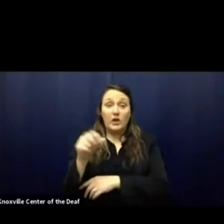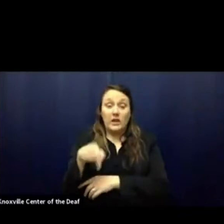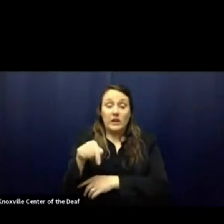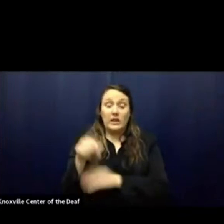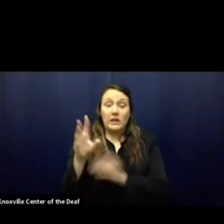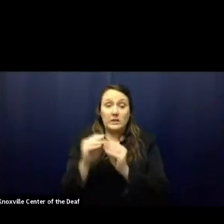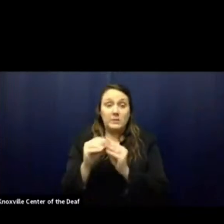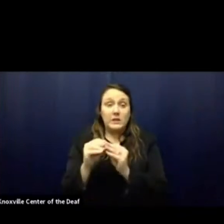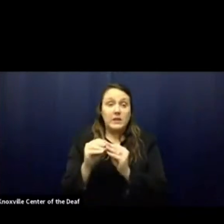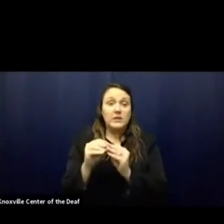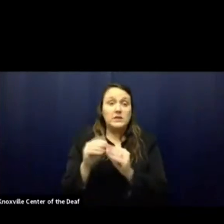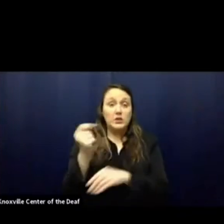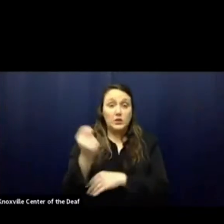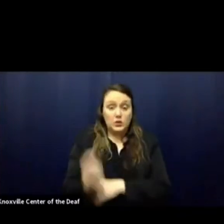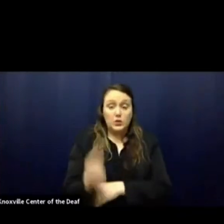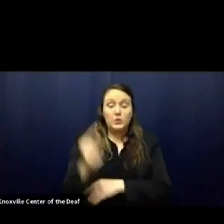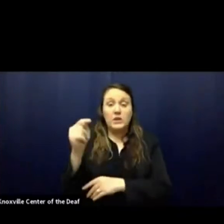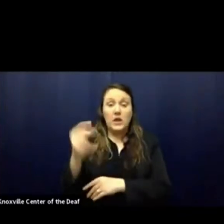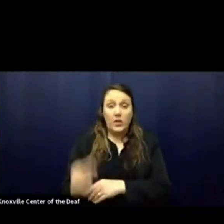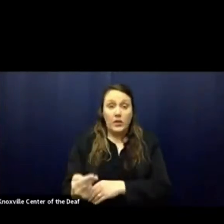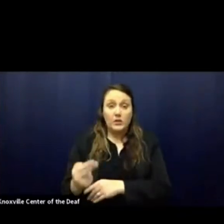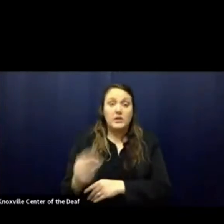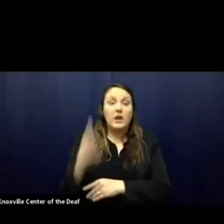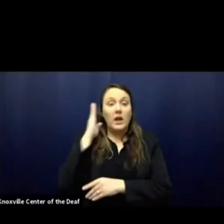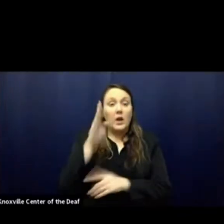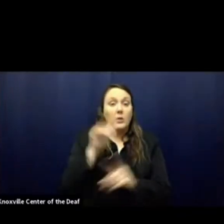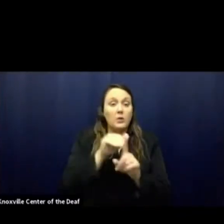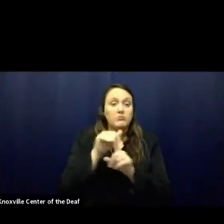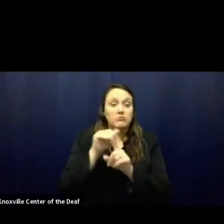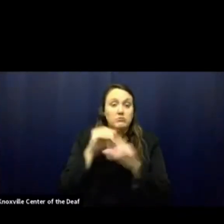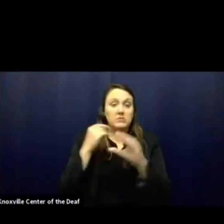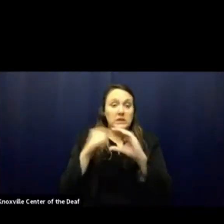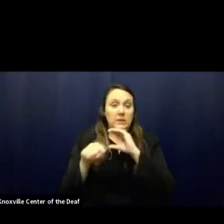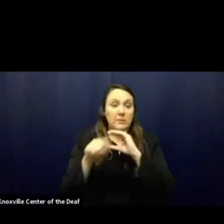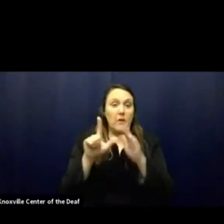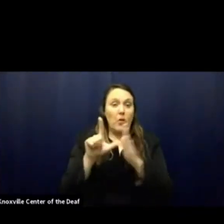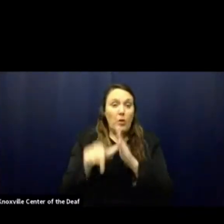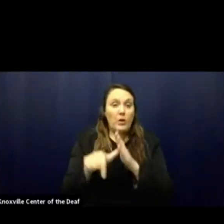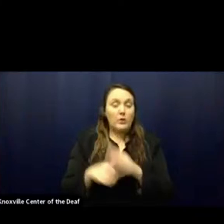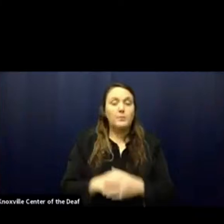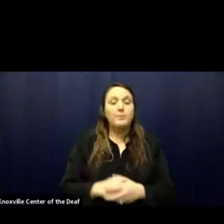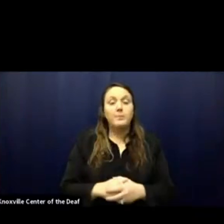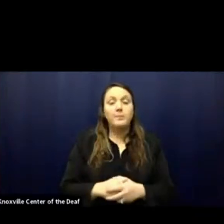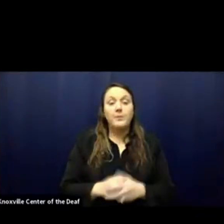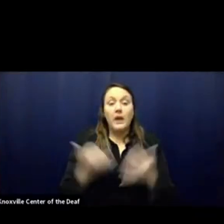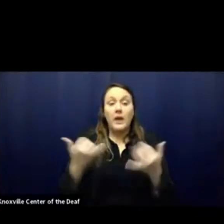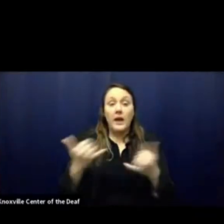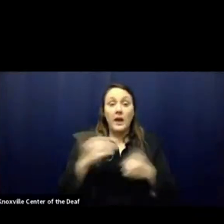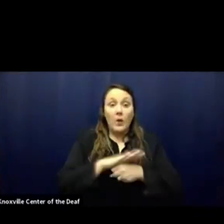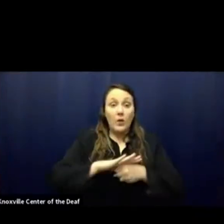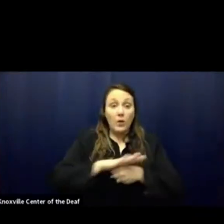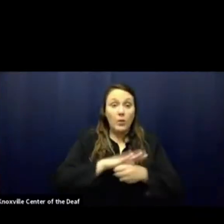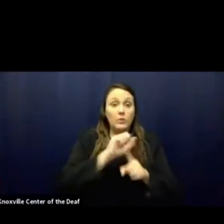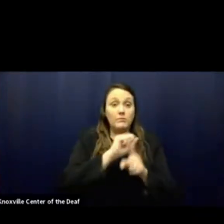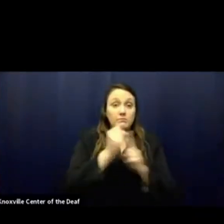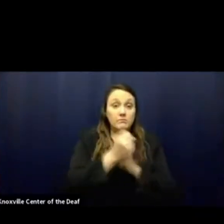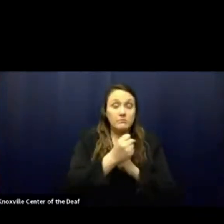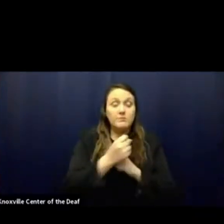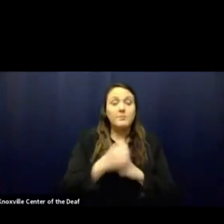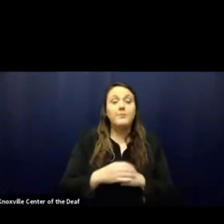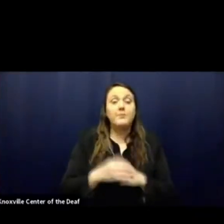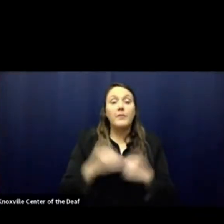A reminder email from our JIC will come out later today. Now we'll move to the local situation. We